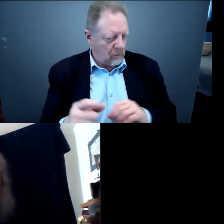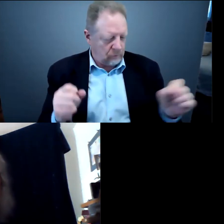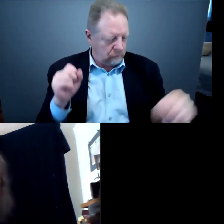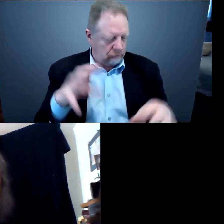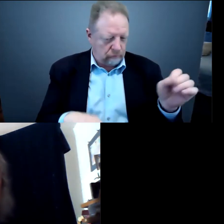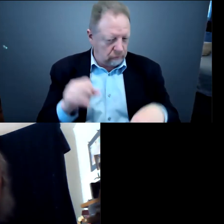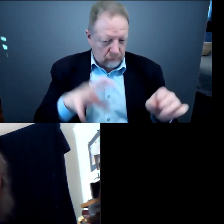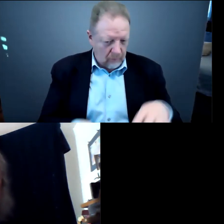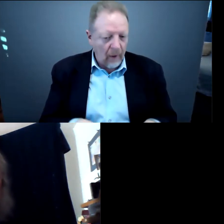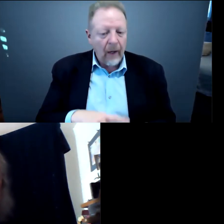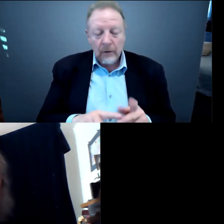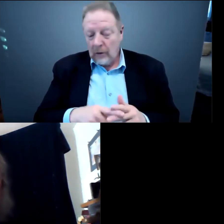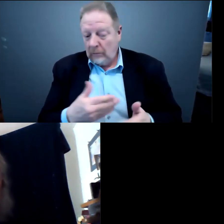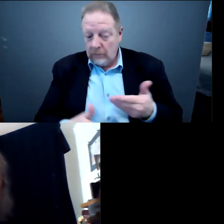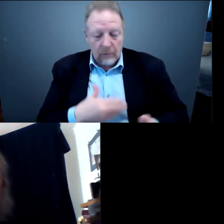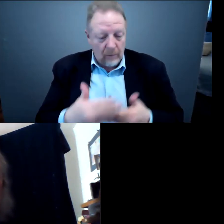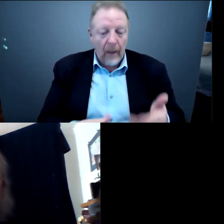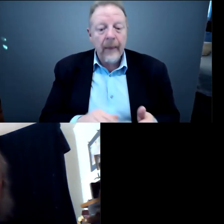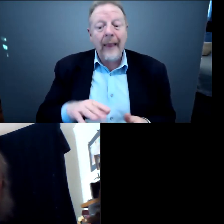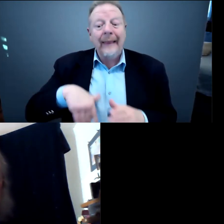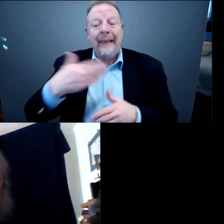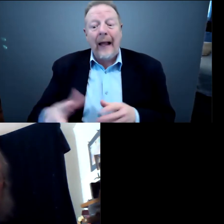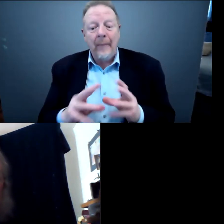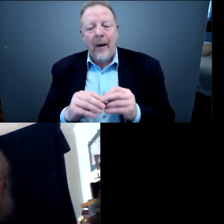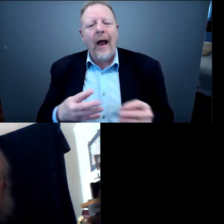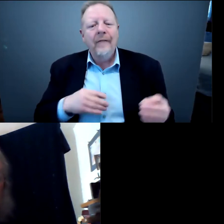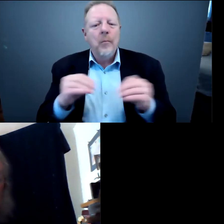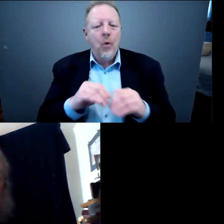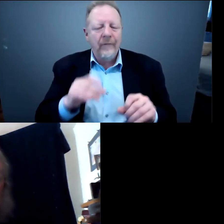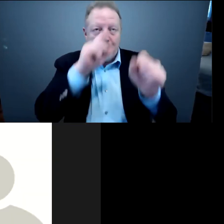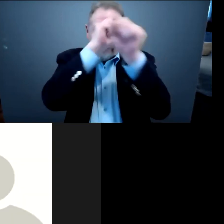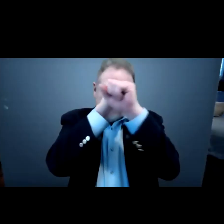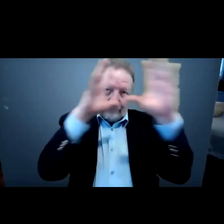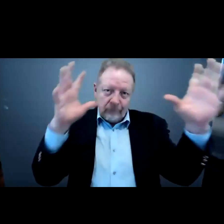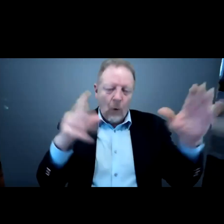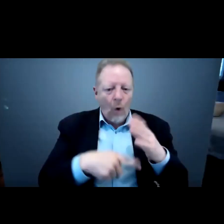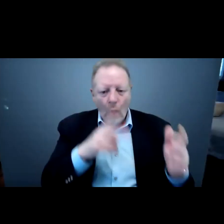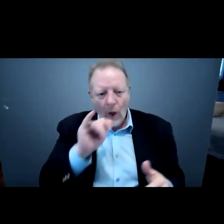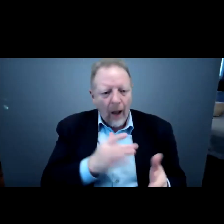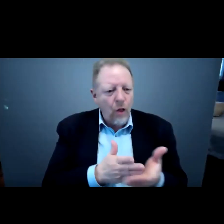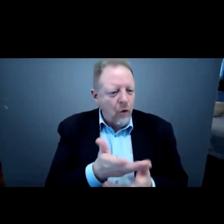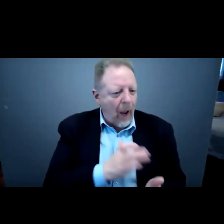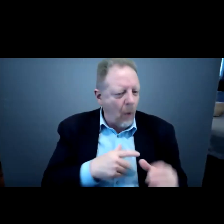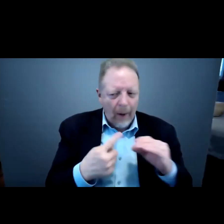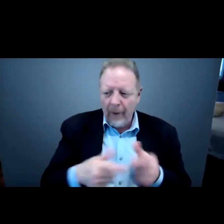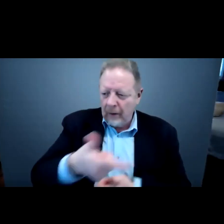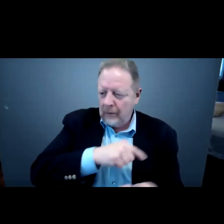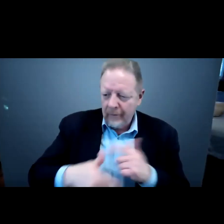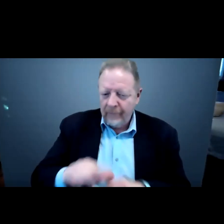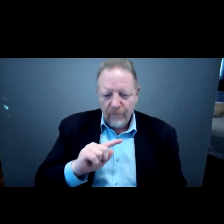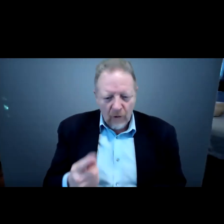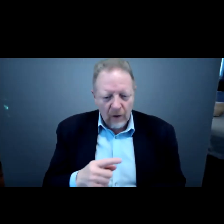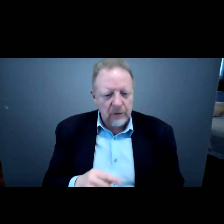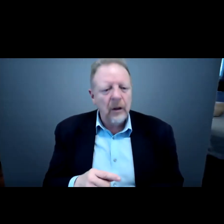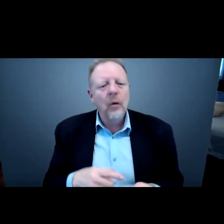discussion going, and then hopefully by our next meeting, we'll have a vision of what we like it to look like. I think we kind of got to